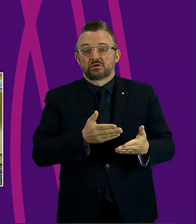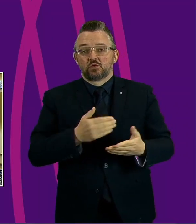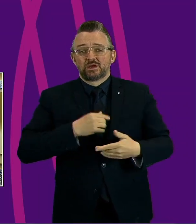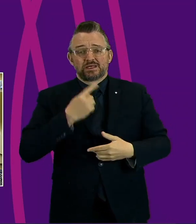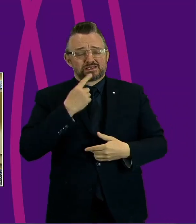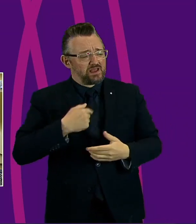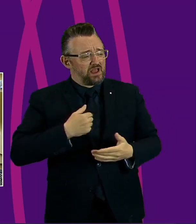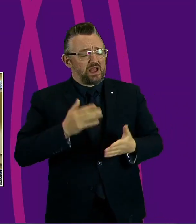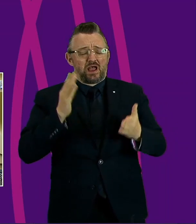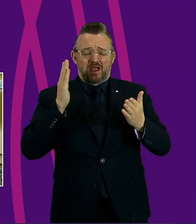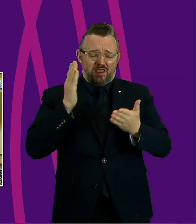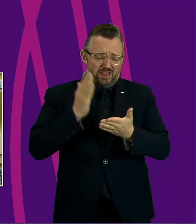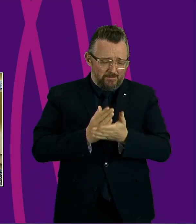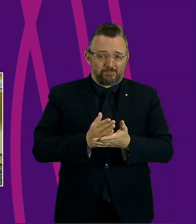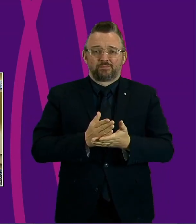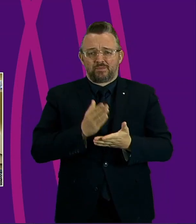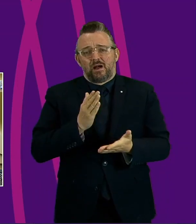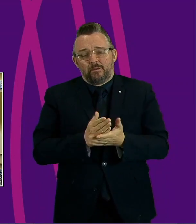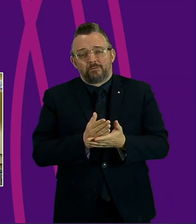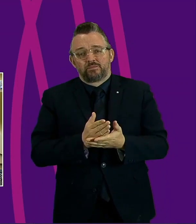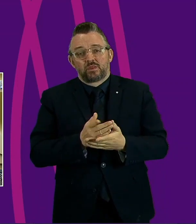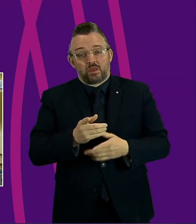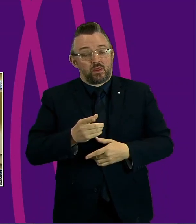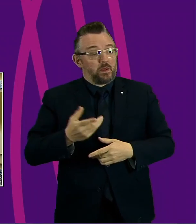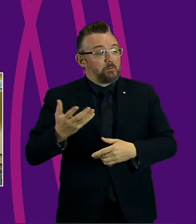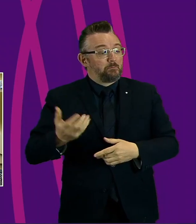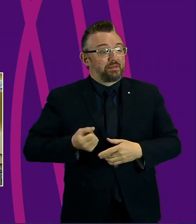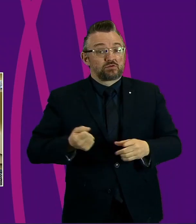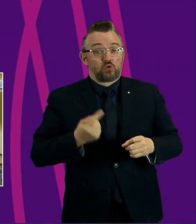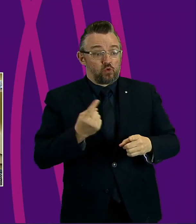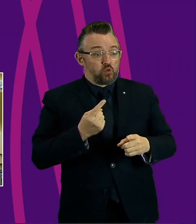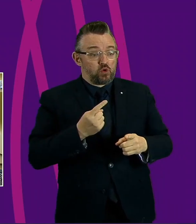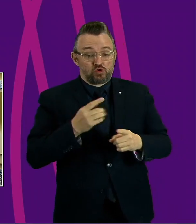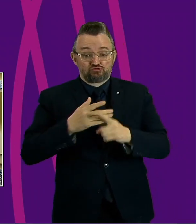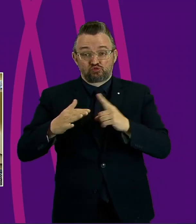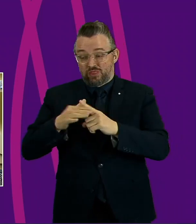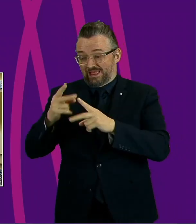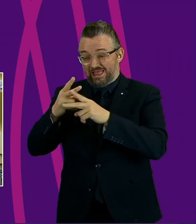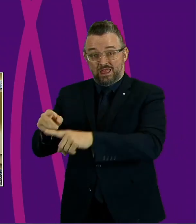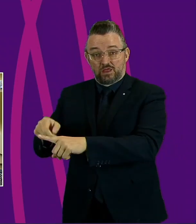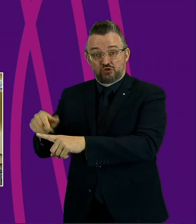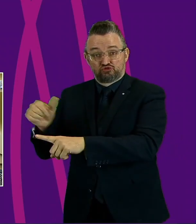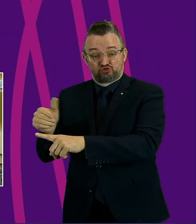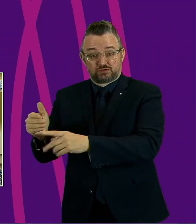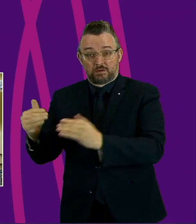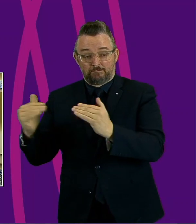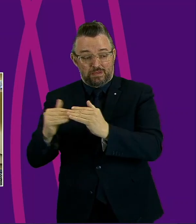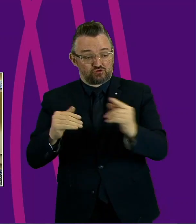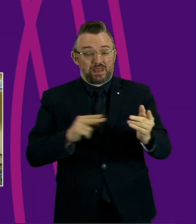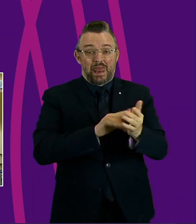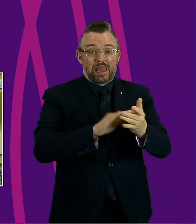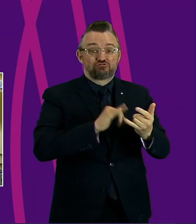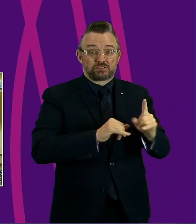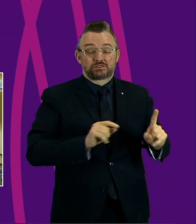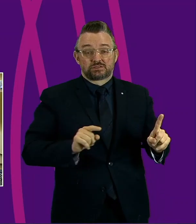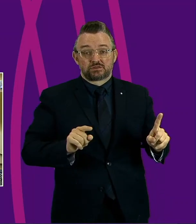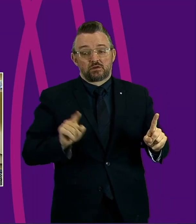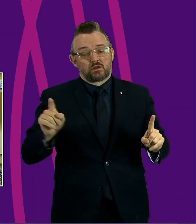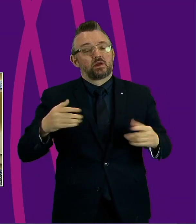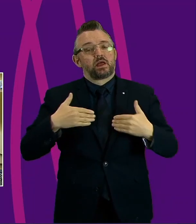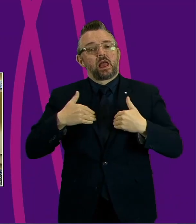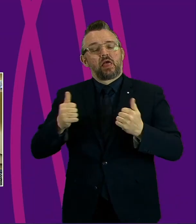absolute intention to make sure that the same benefits apply to people in social care as apply to people in the NHS. The Health